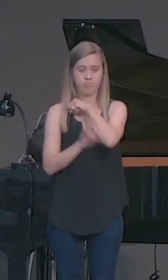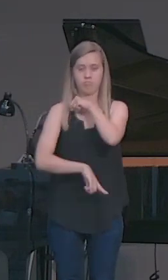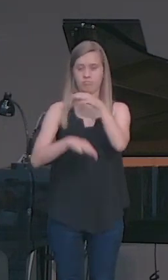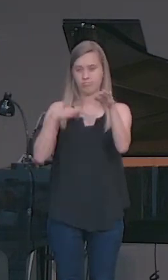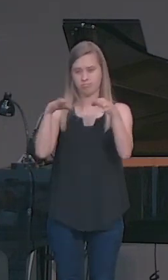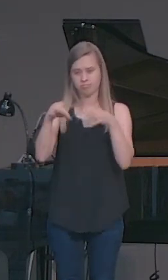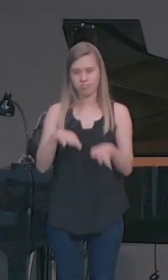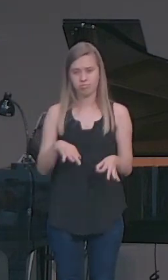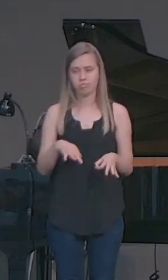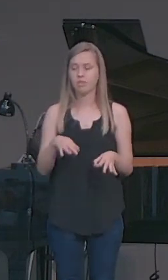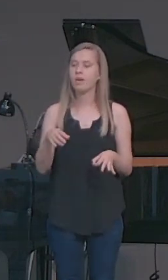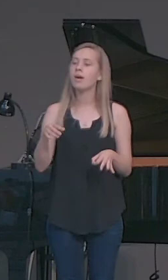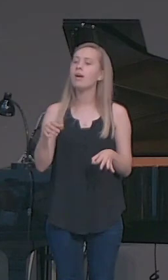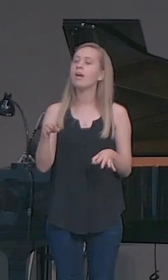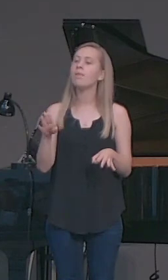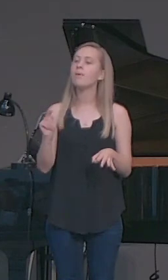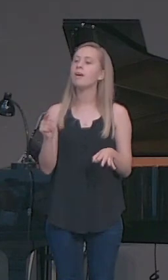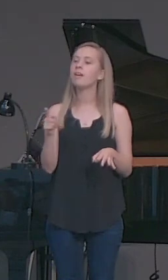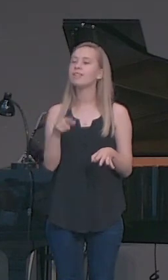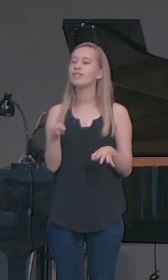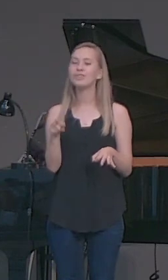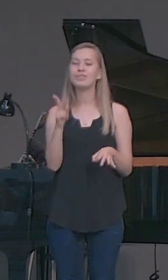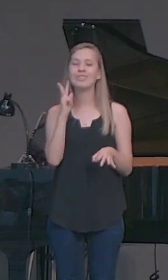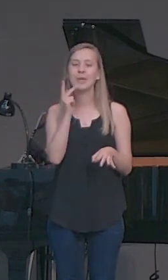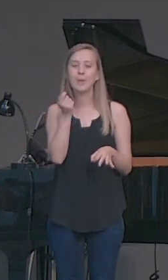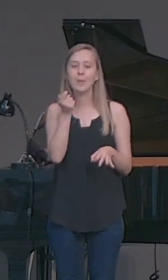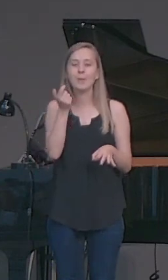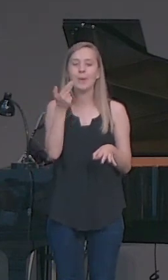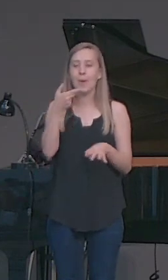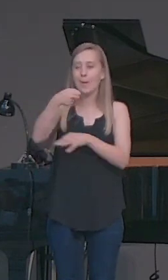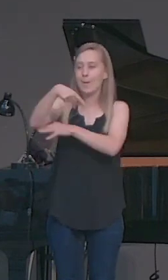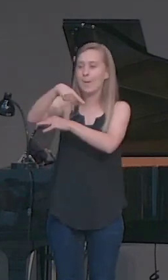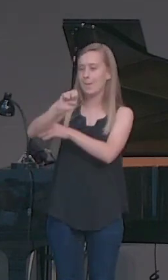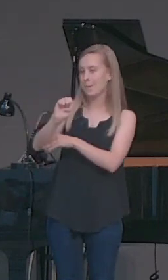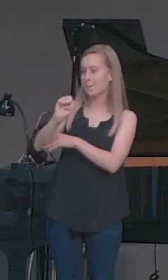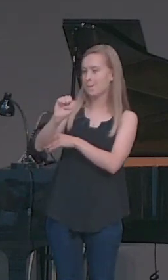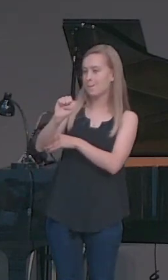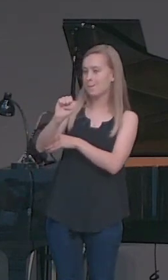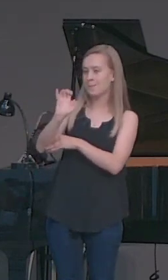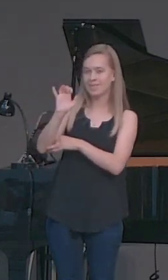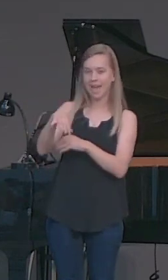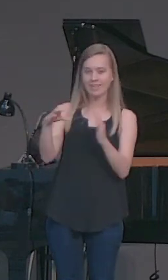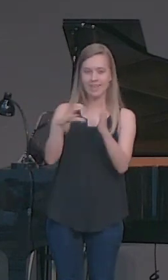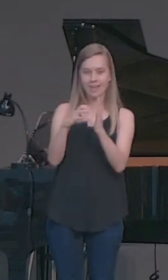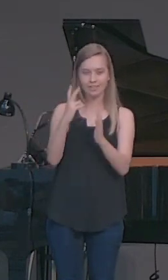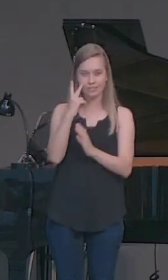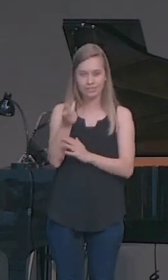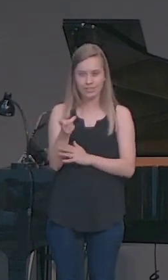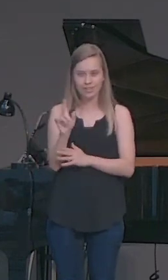But did you catch a glimmer of hope in that text?